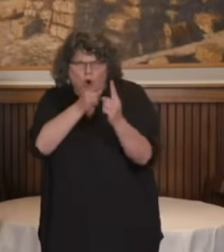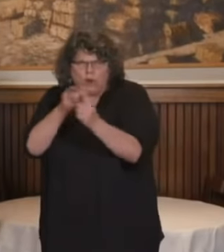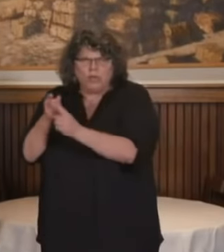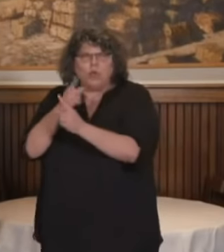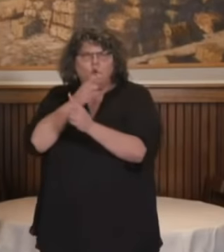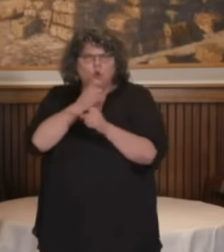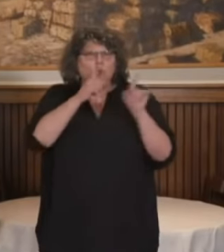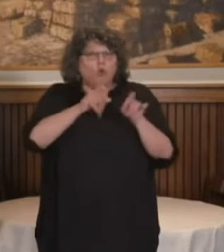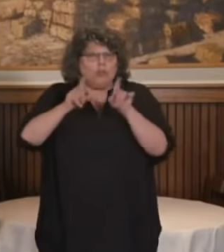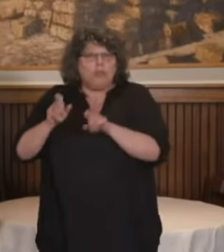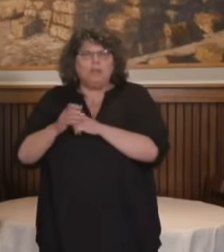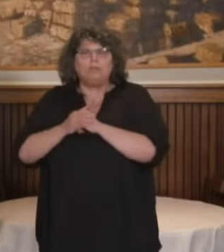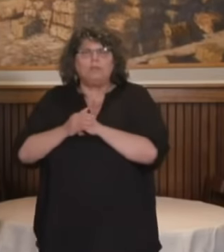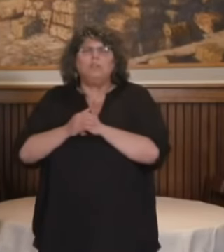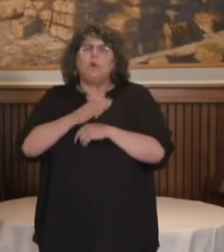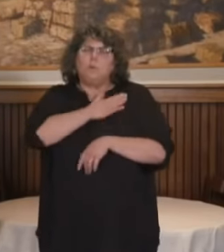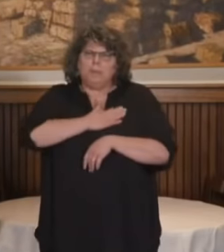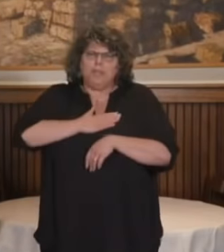why I want to encourage you to go to the